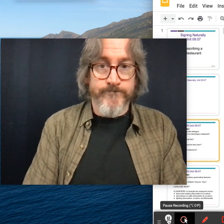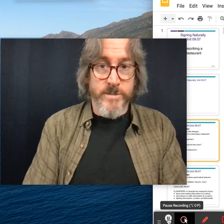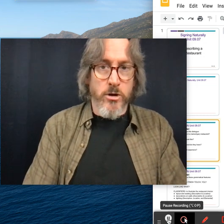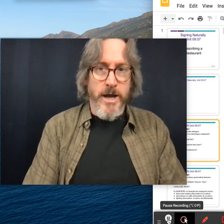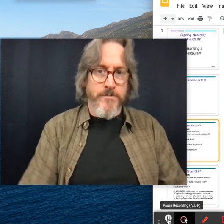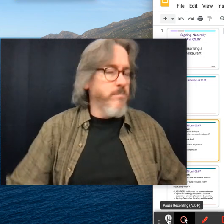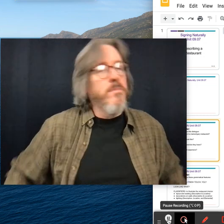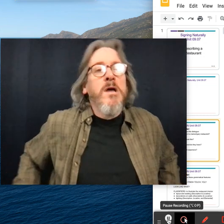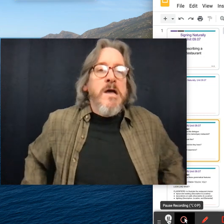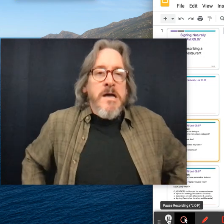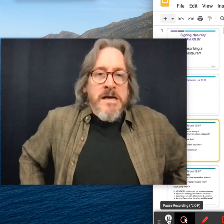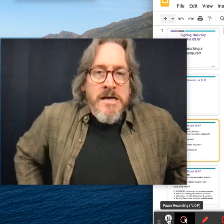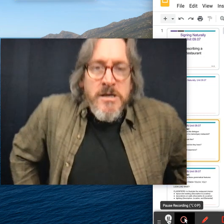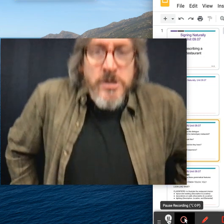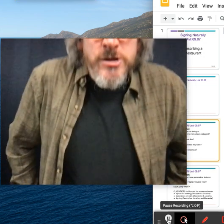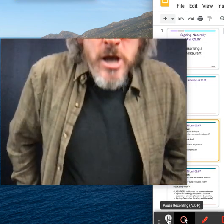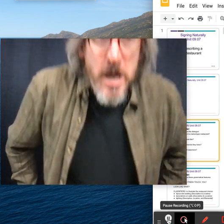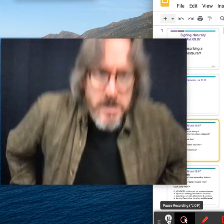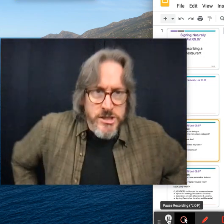Okay.